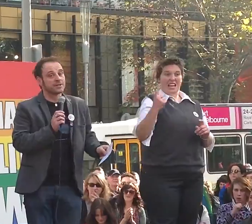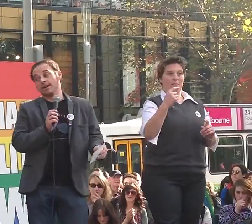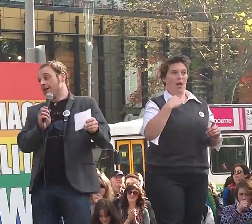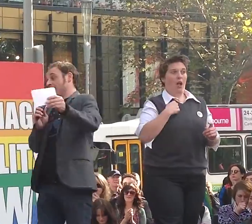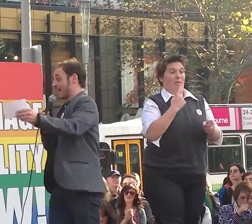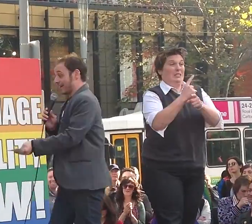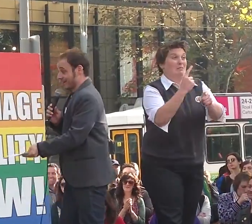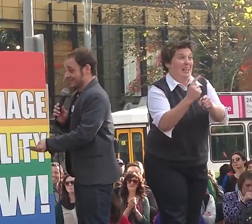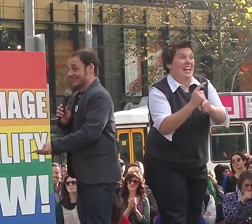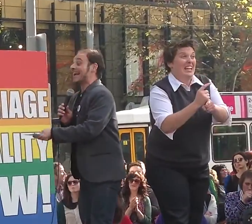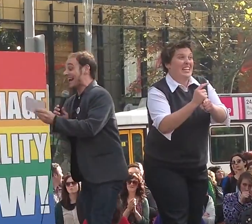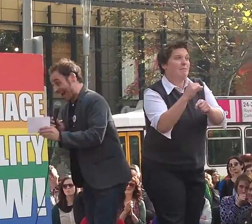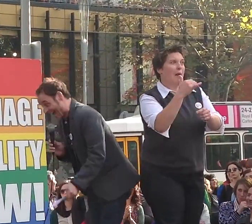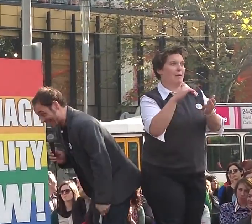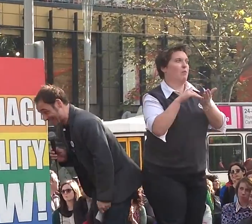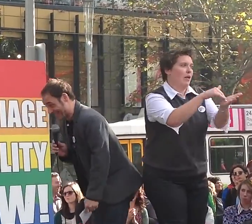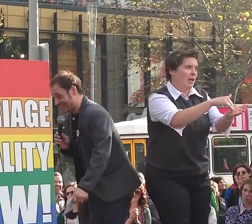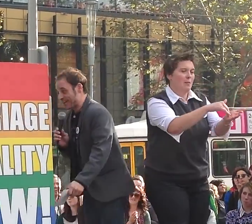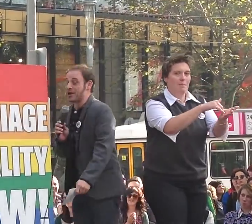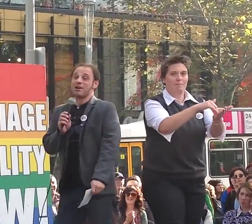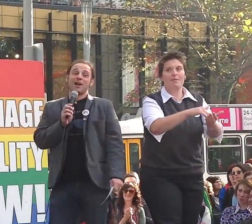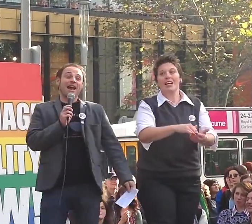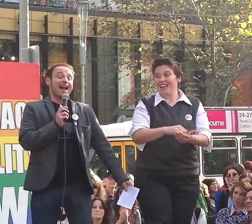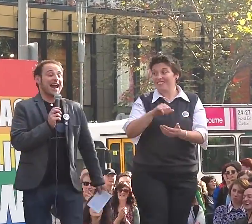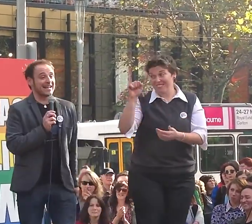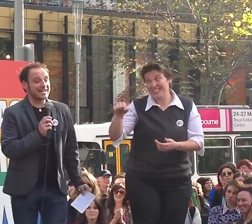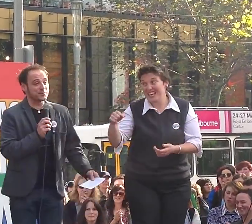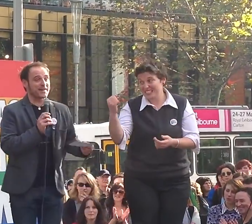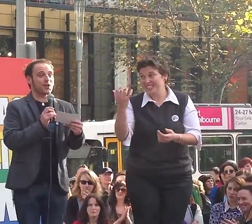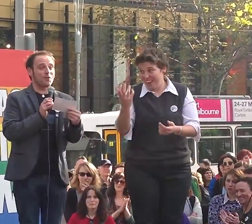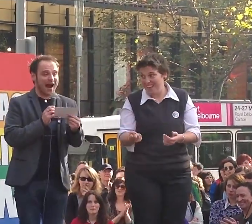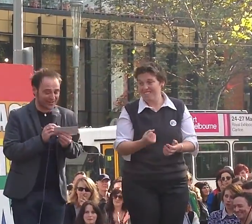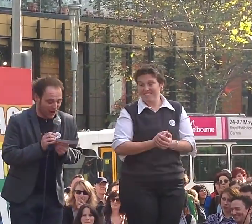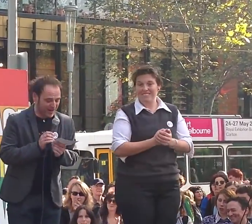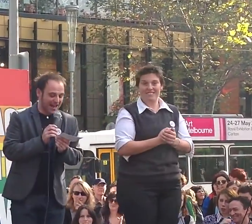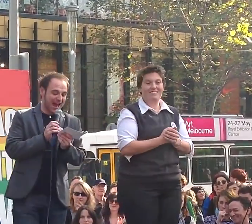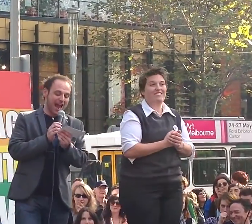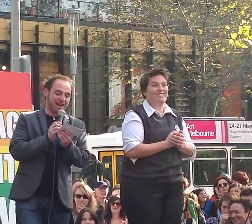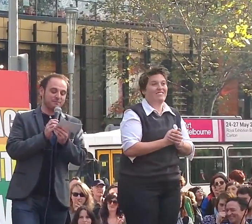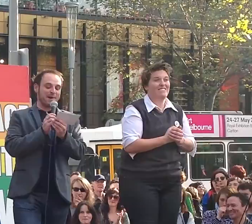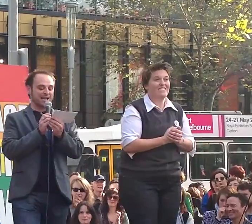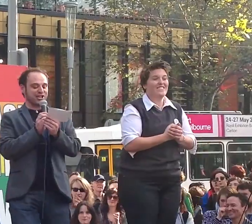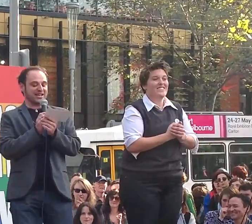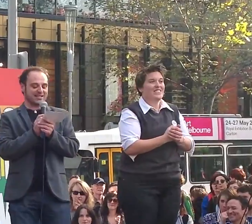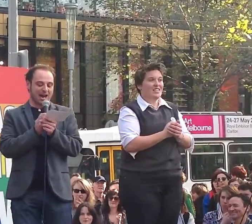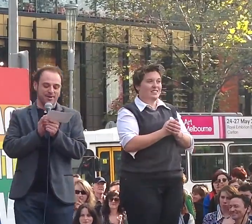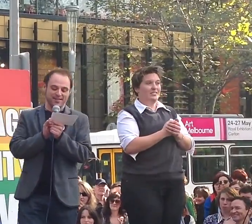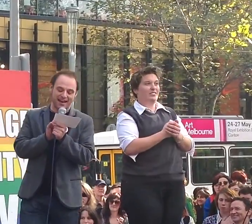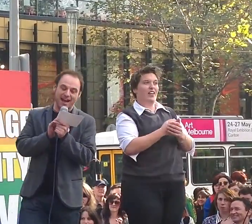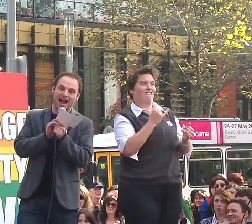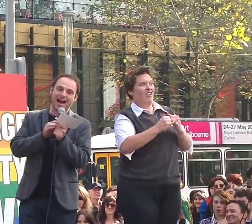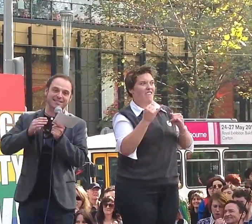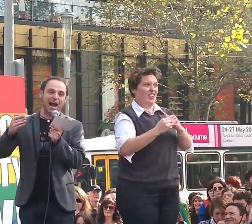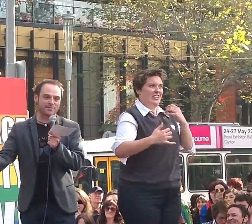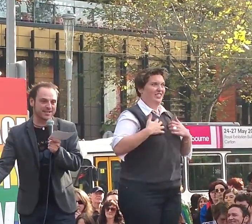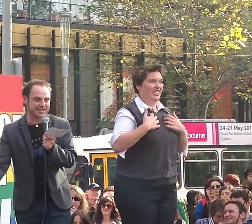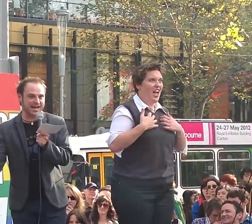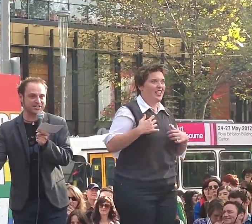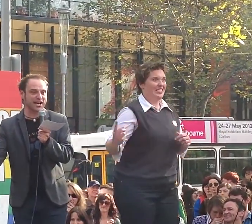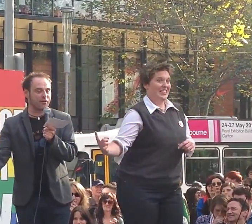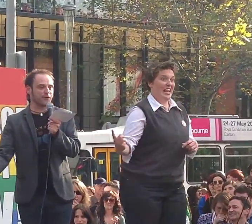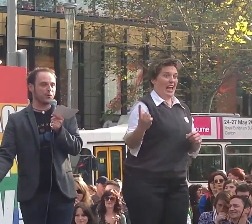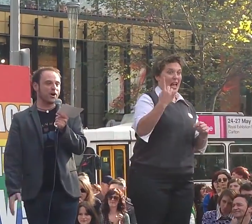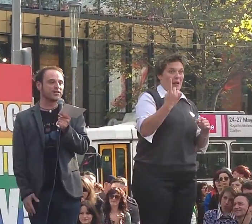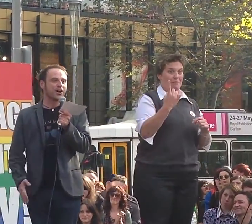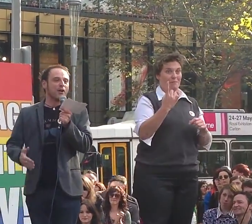help. Darling, it has. It is with great honour and much excitement that I ask up to the